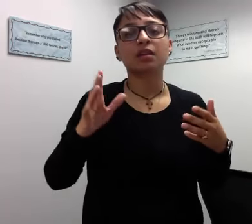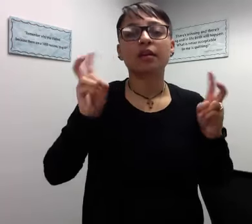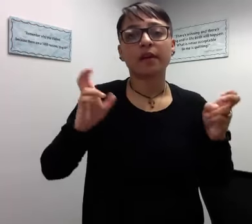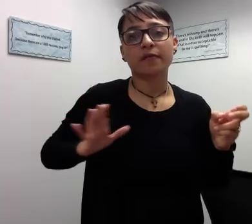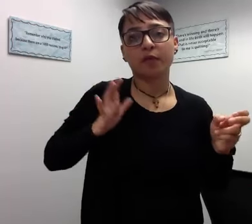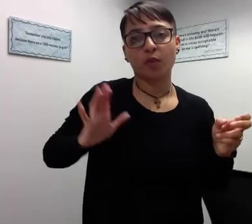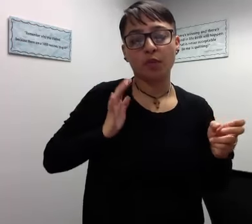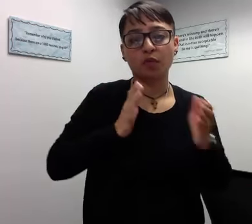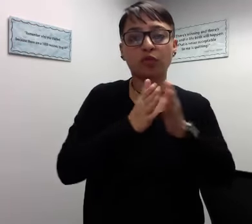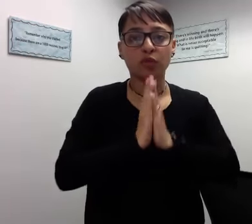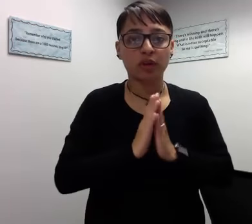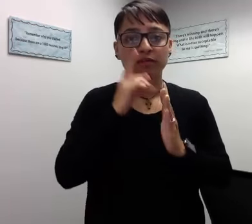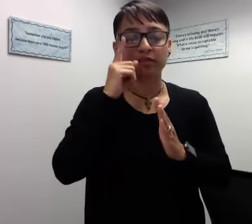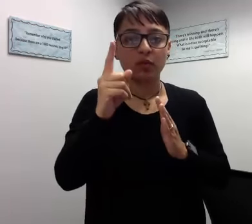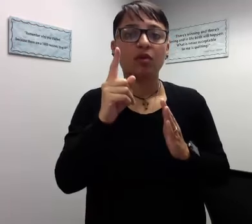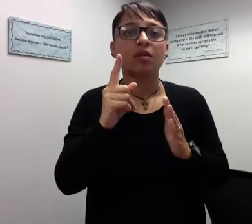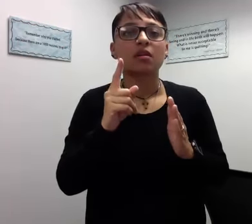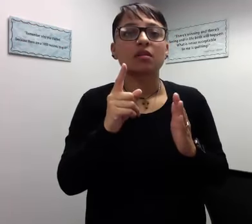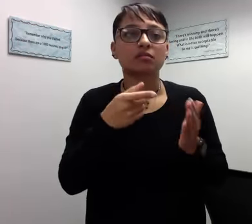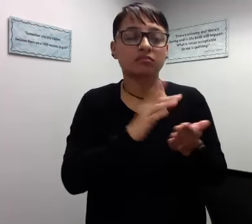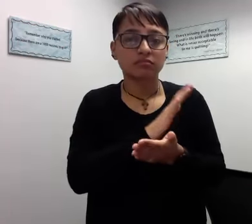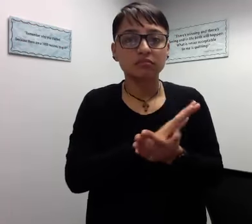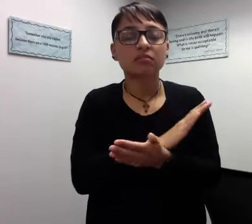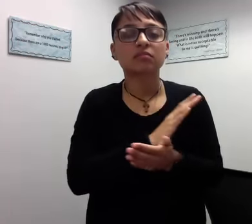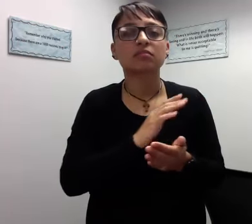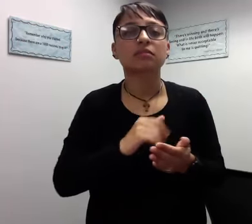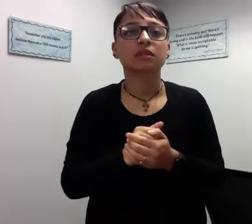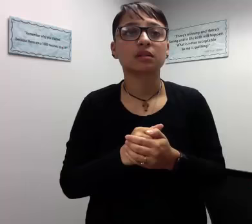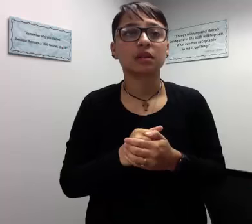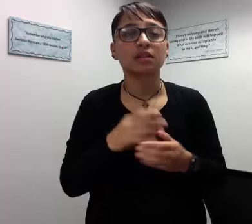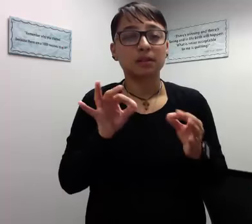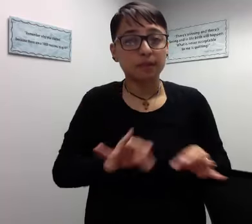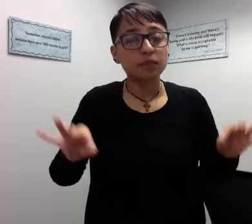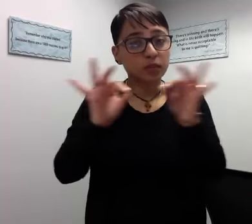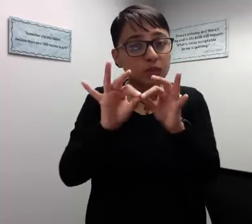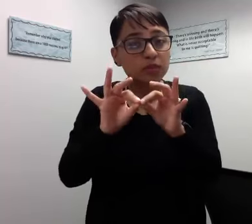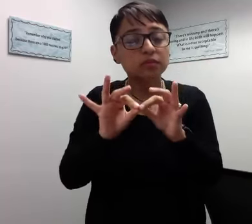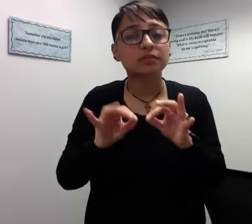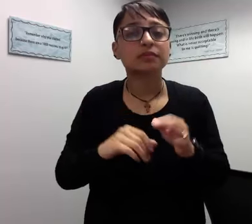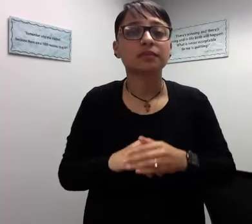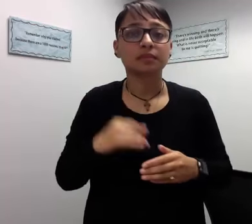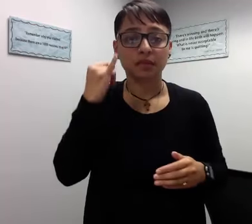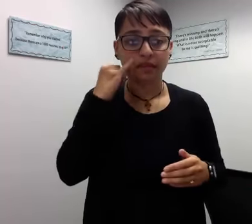this is really important. If you want to get an IEP or 504 plan in place for your